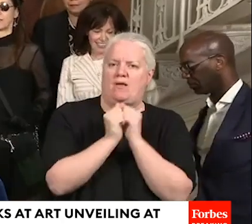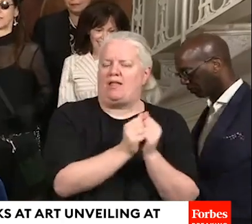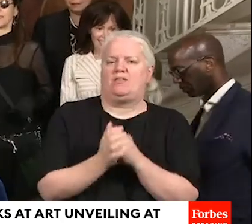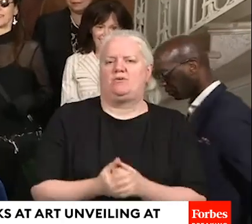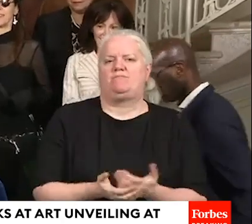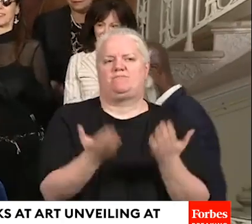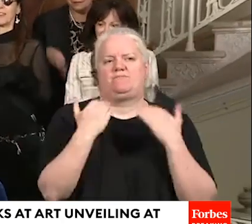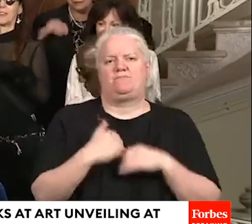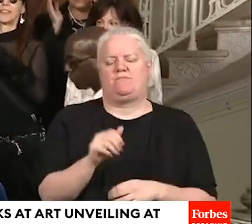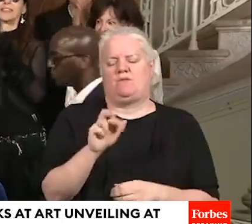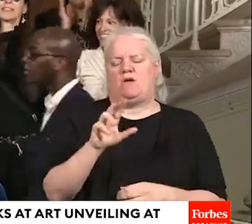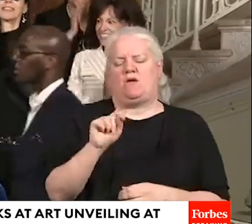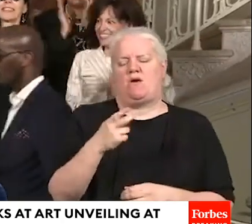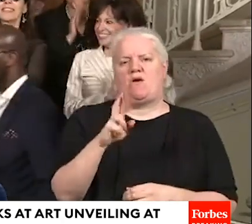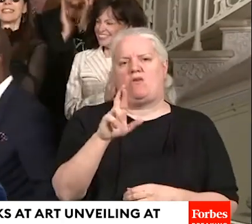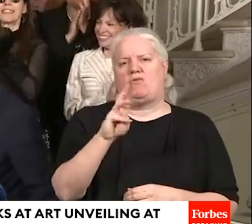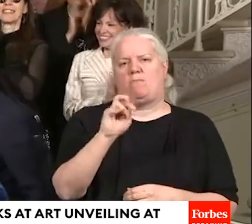Affairs.